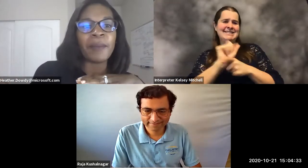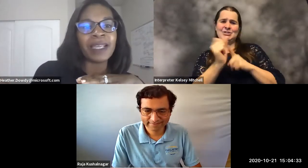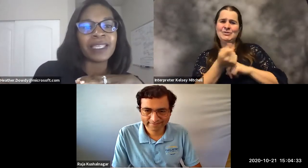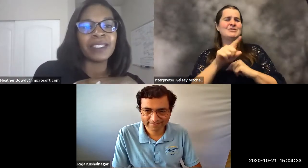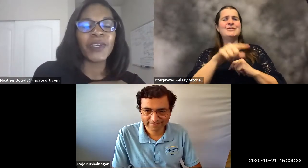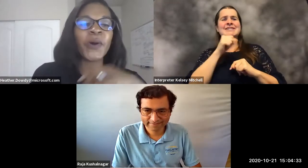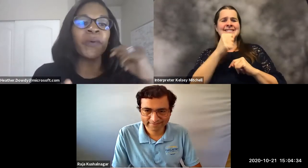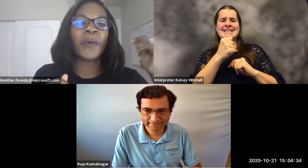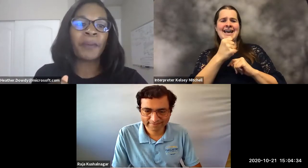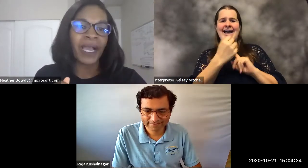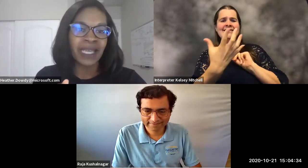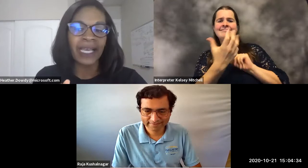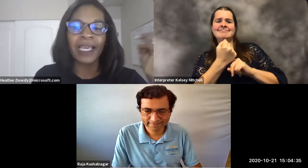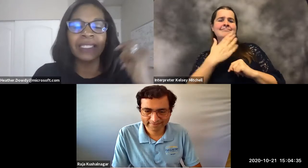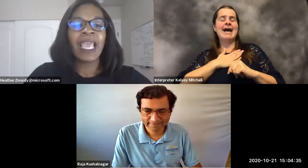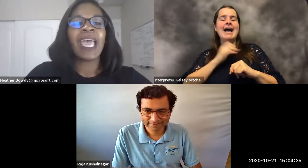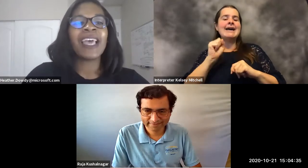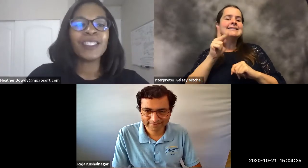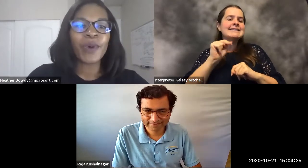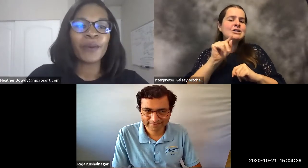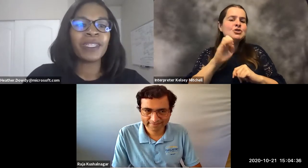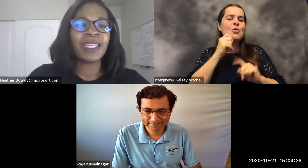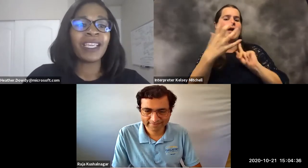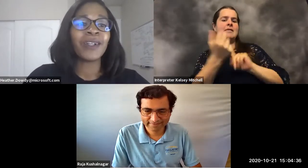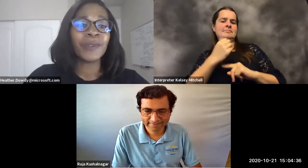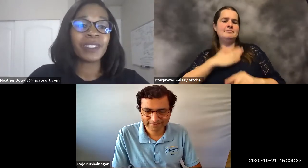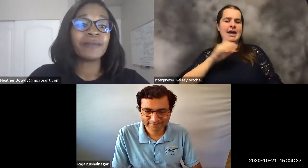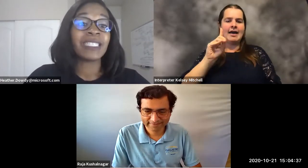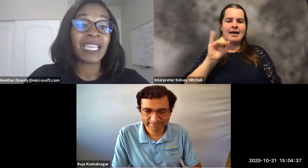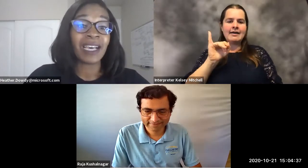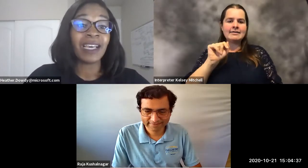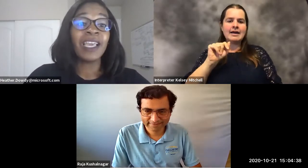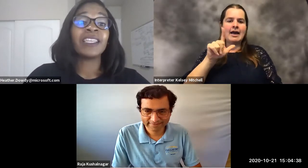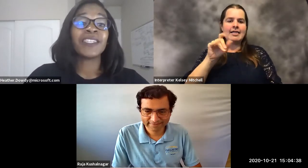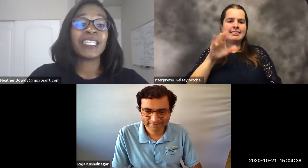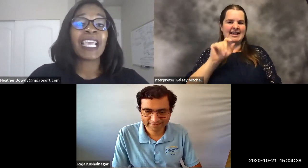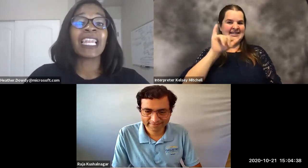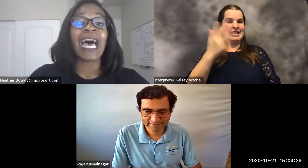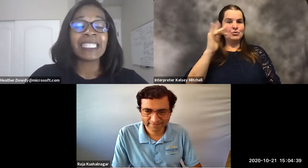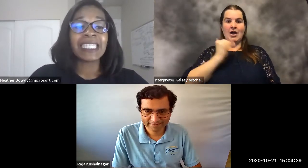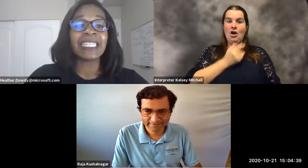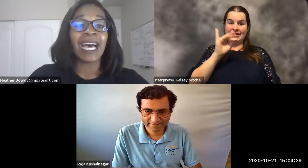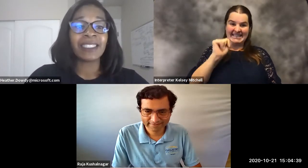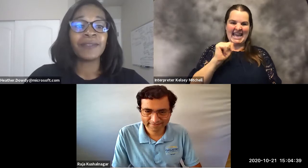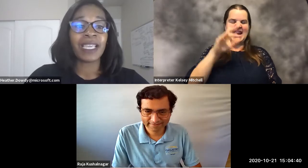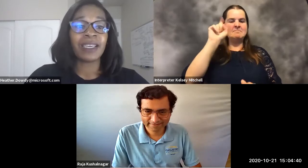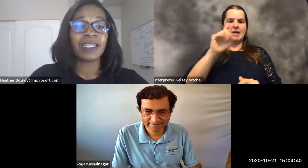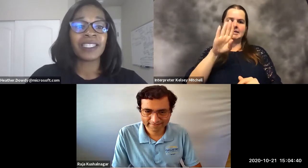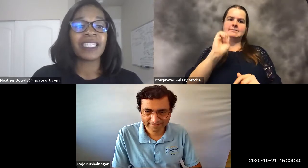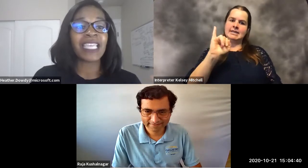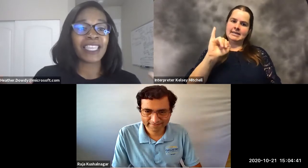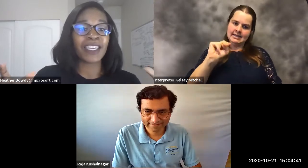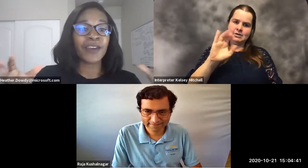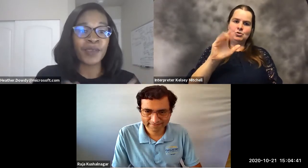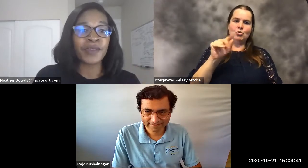didn't pick up my skin tone or my dialect. And that's why we need inclusive data. It's going to take lots and lots of data, and